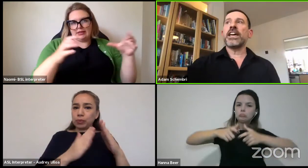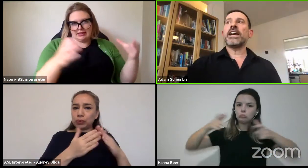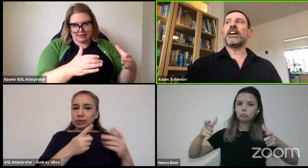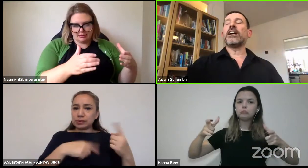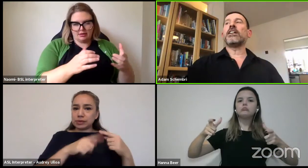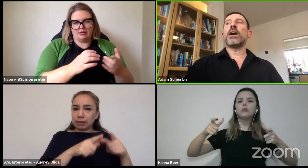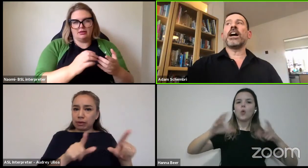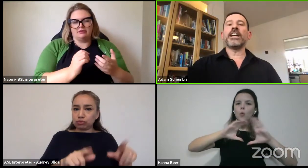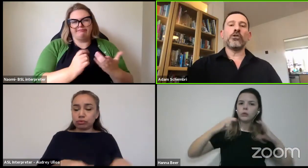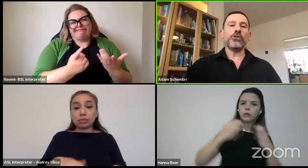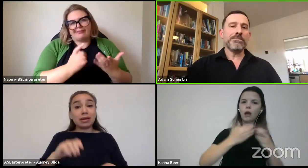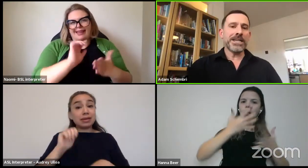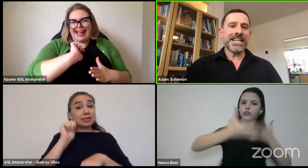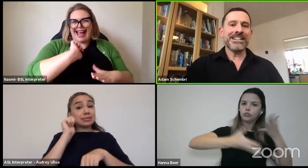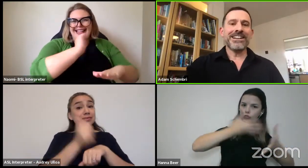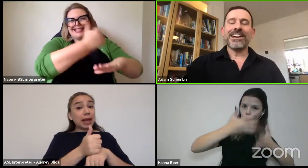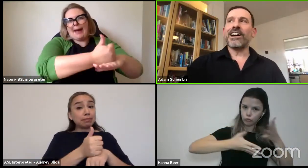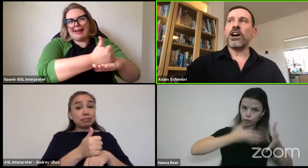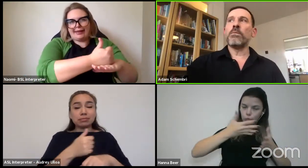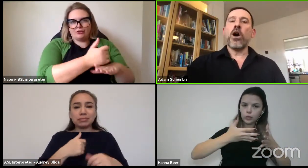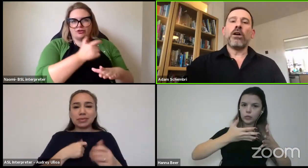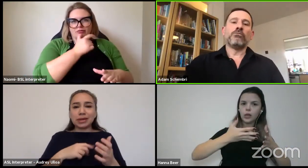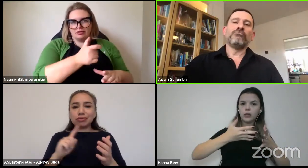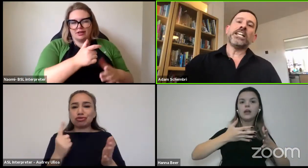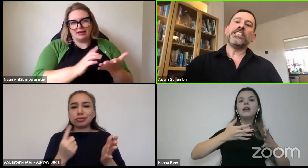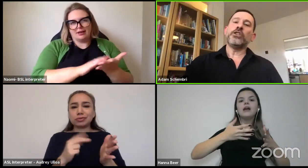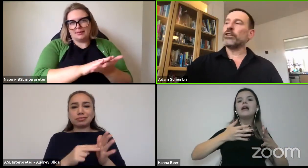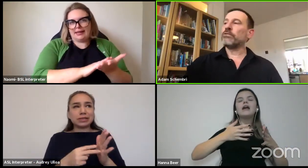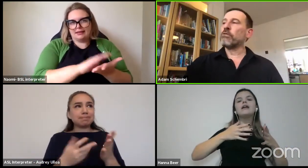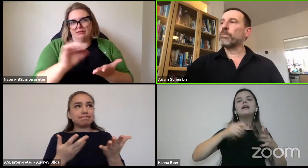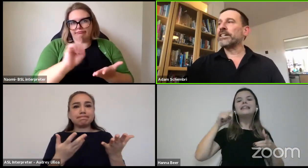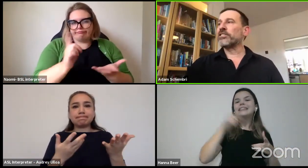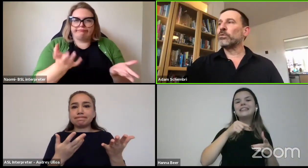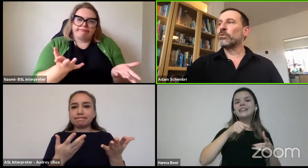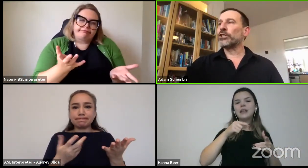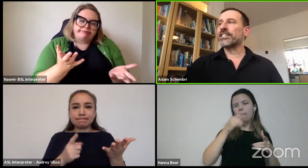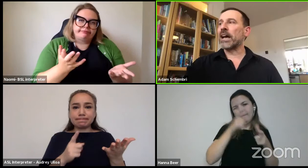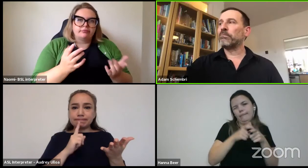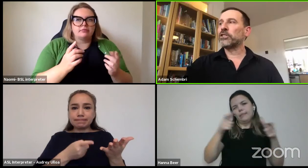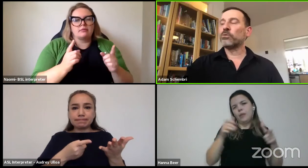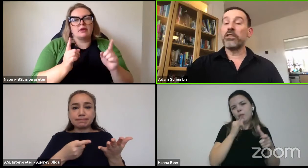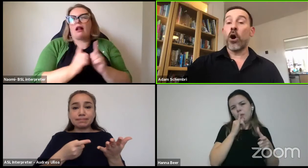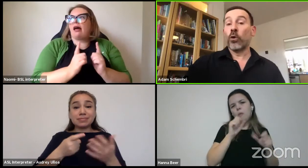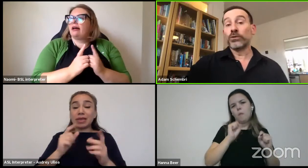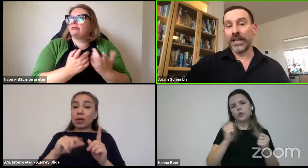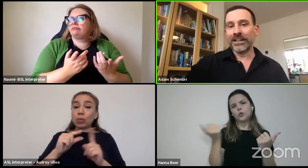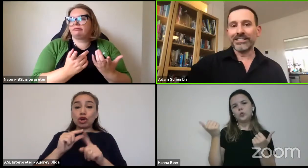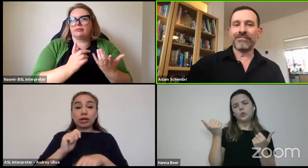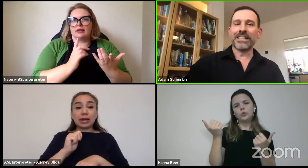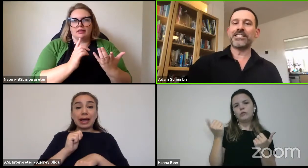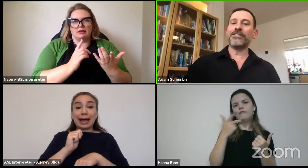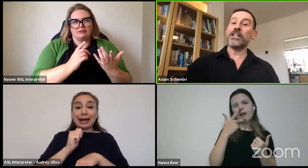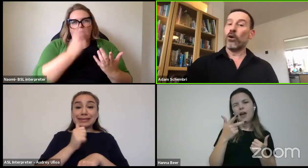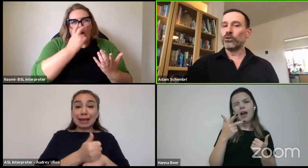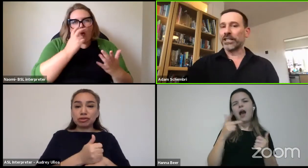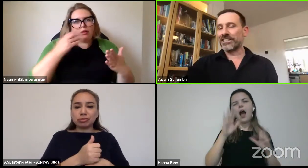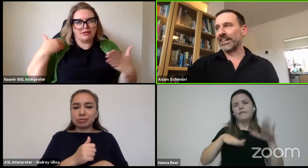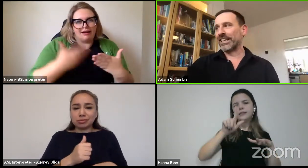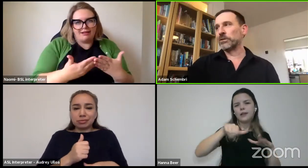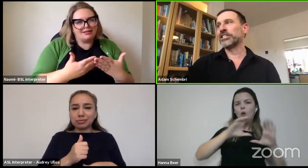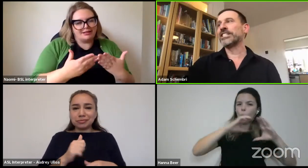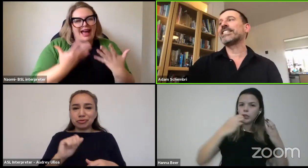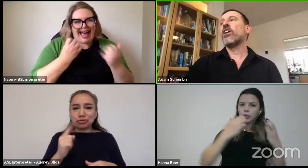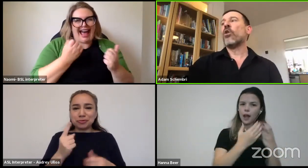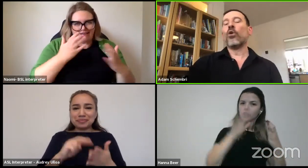established there, I only mean really, you could replace the word established with older, relatively older